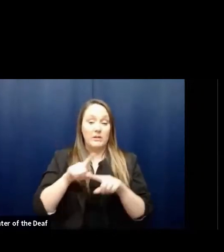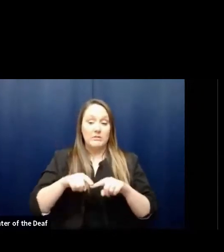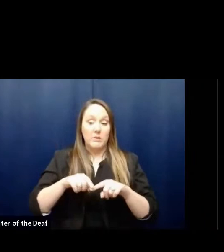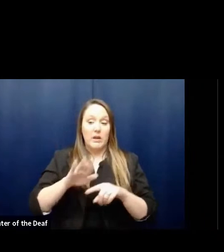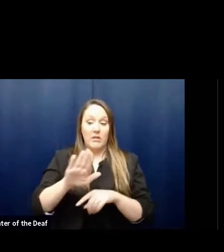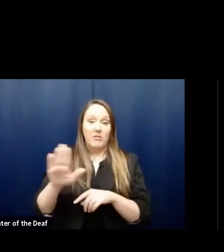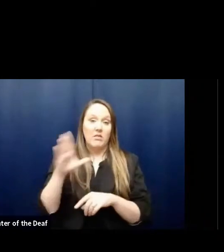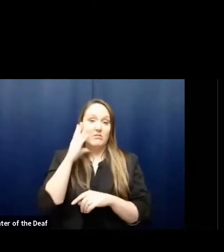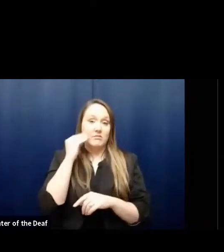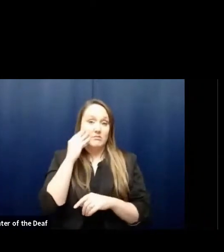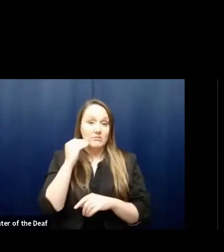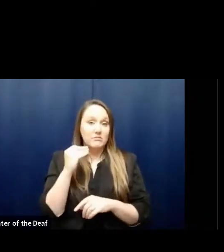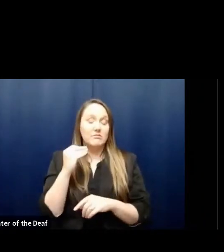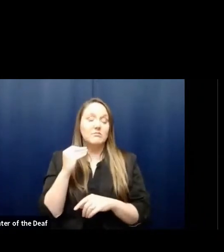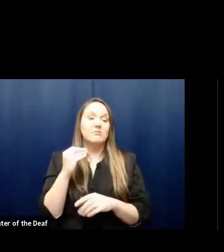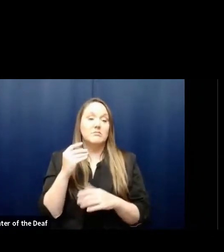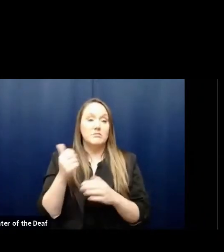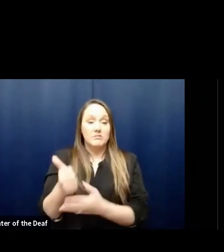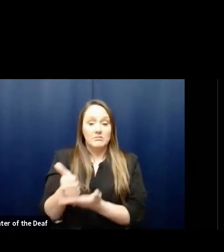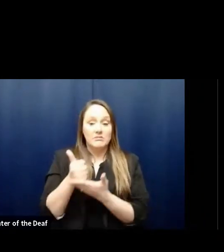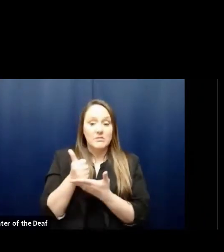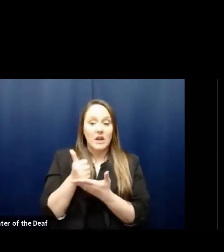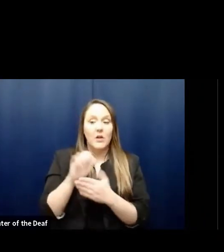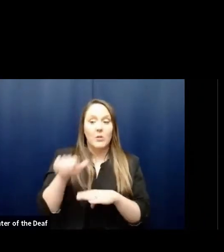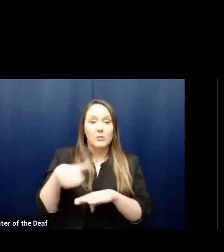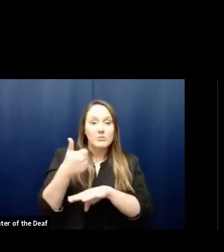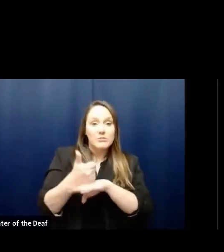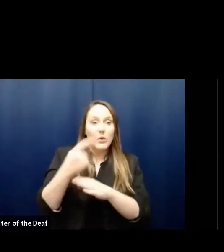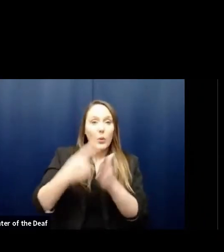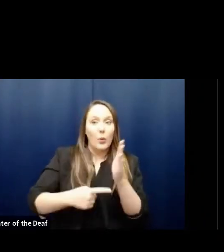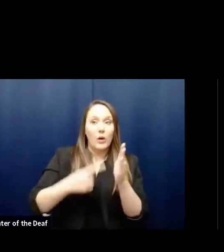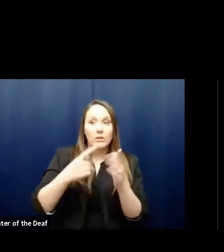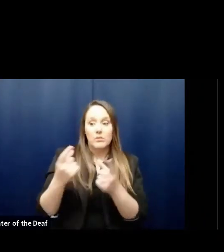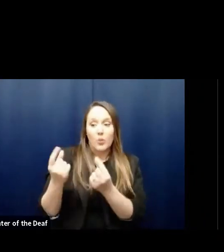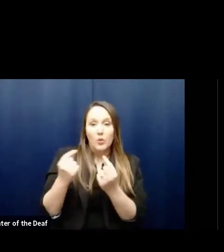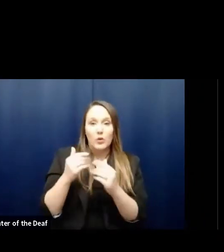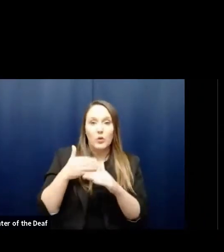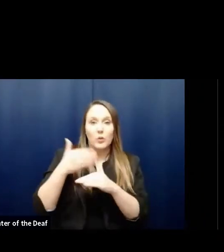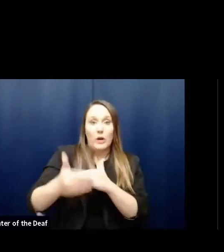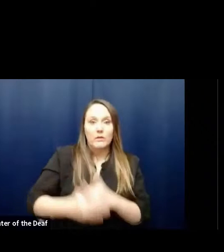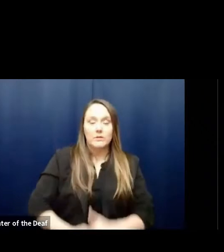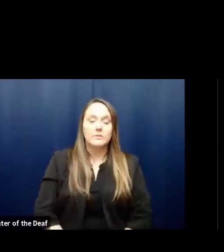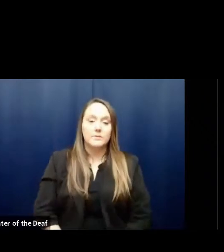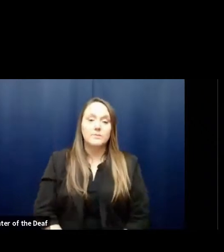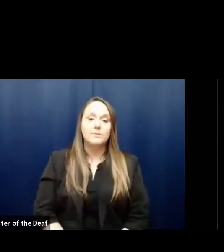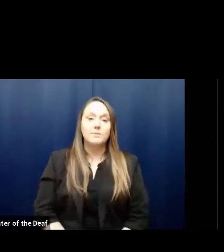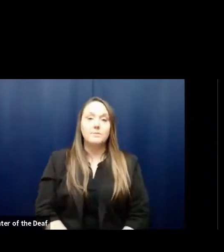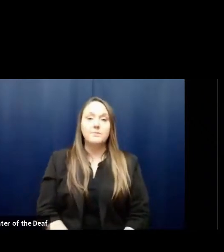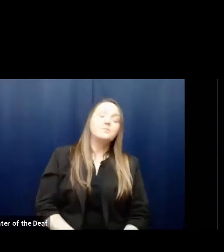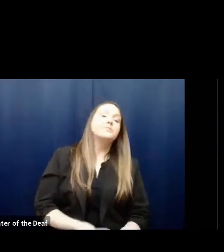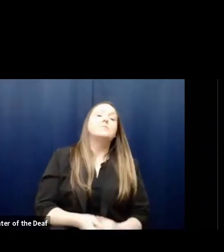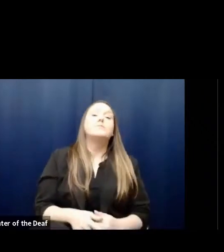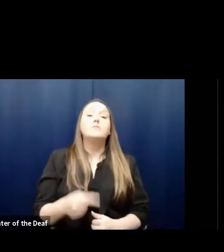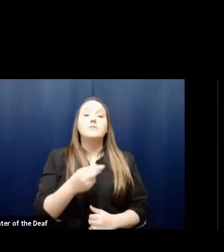and experience to help frame what that looks like next. From Grace with WBIR, you